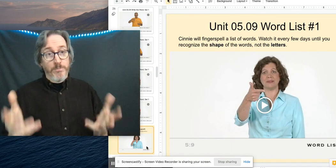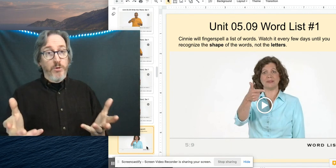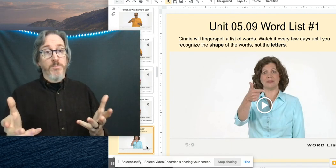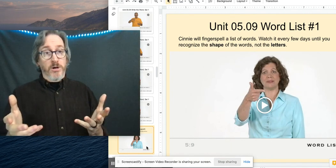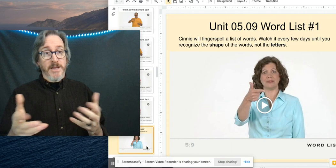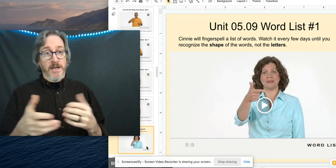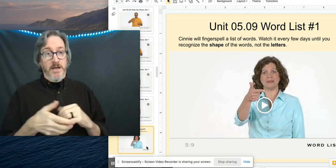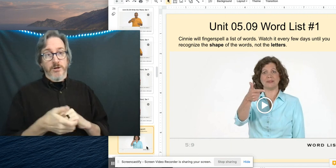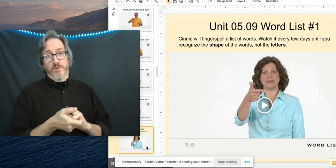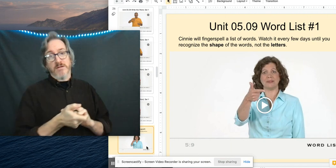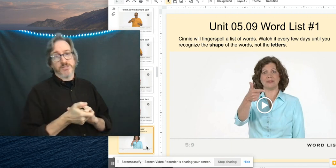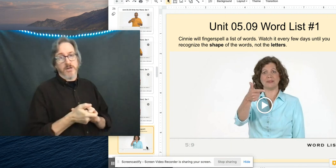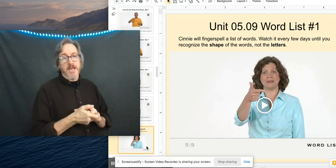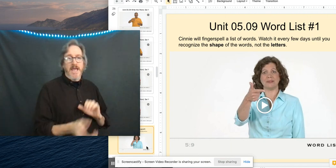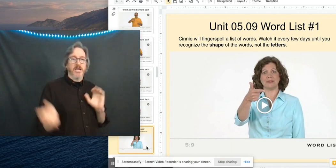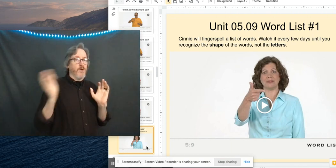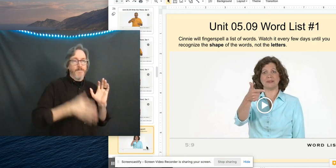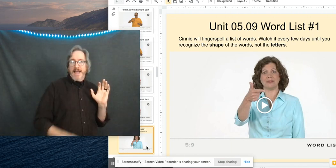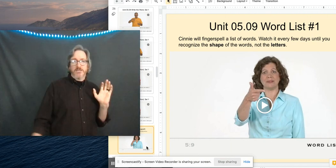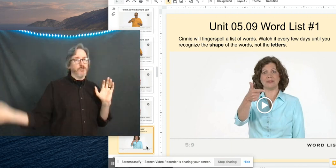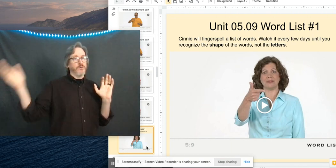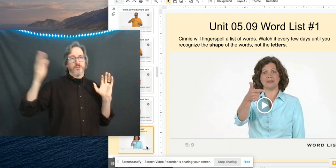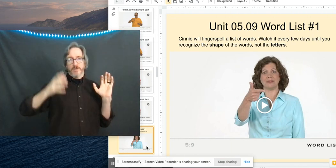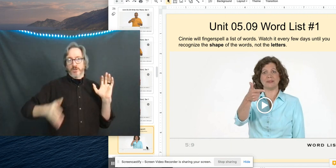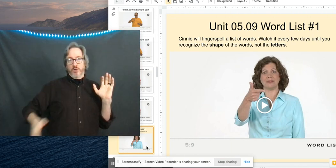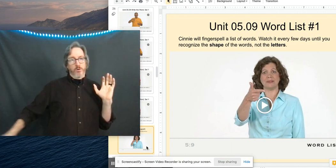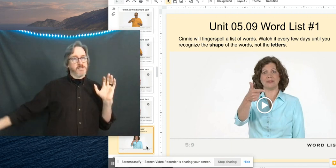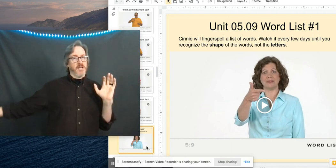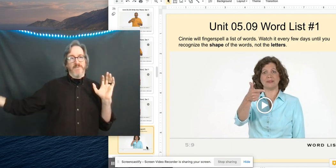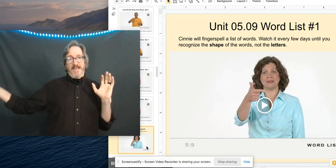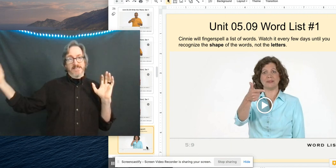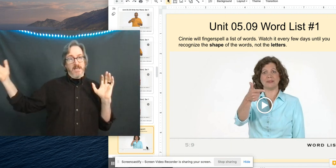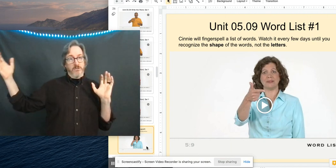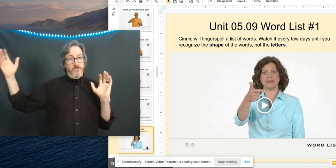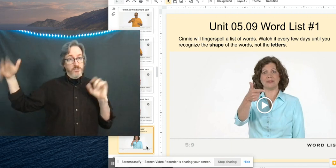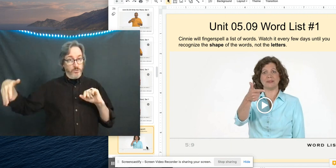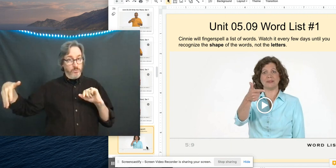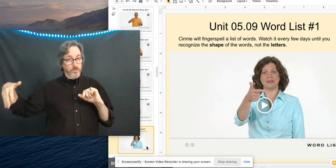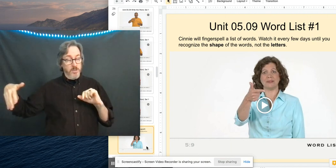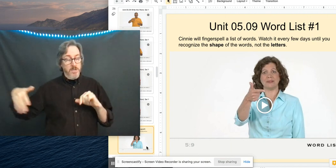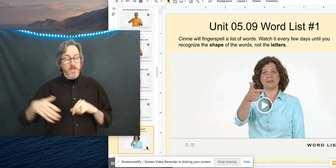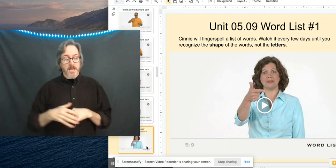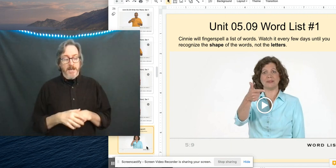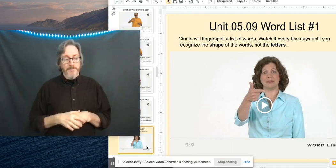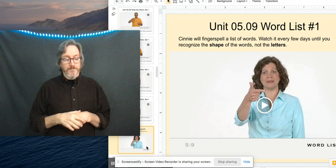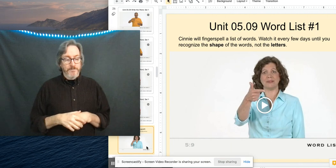worth bookmarking on your browser and going back to during the course of ASL 2.